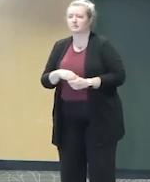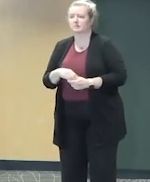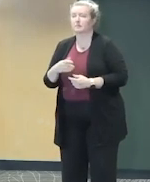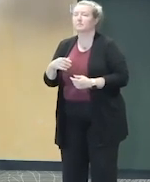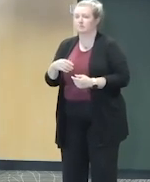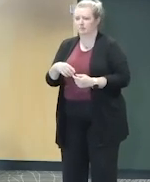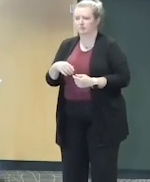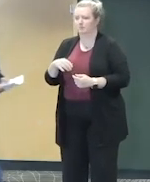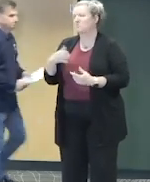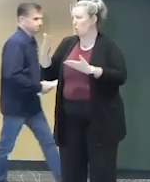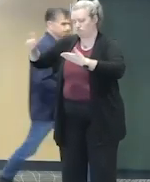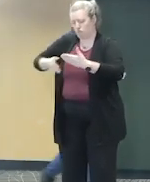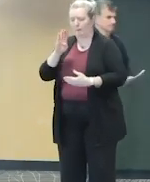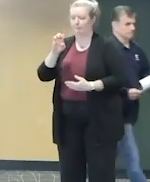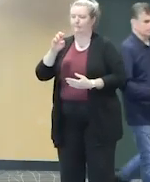Joe.